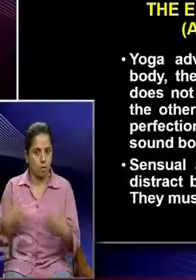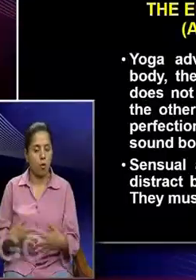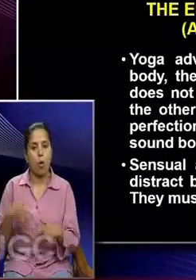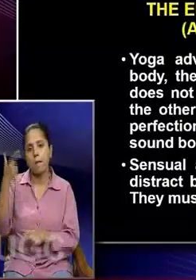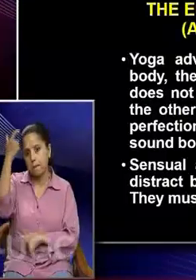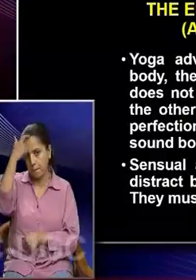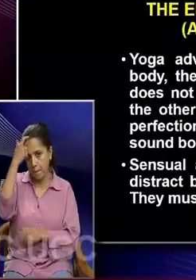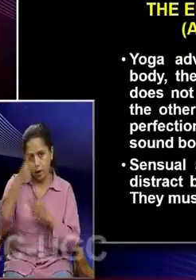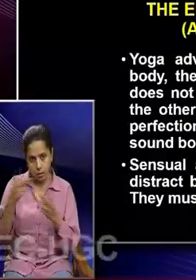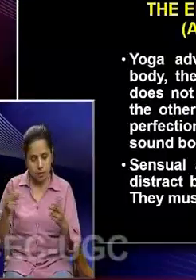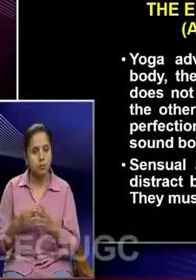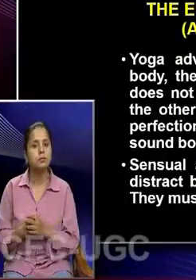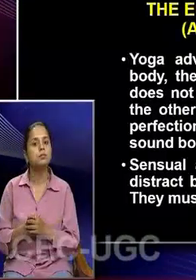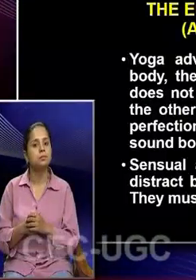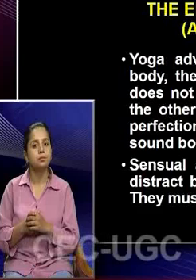mind.